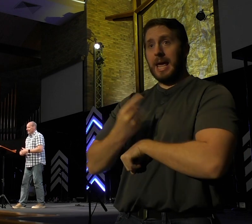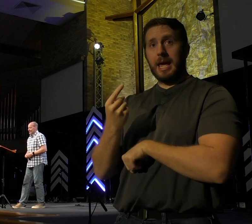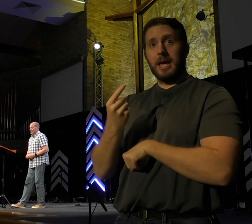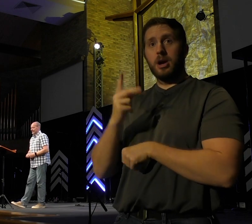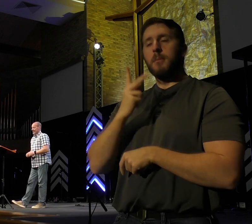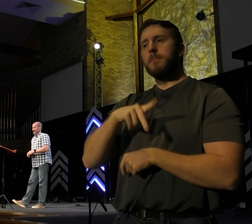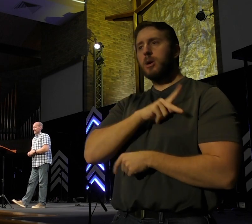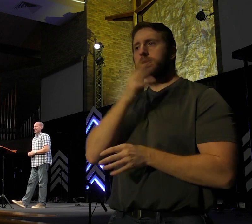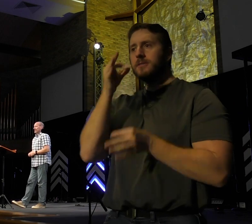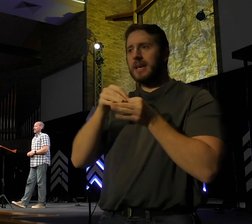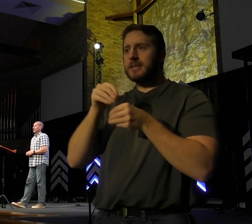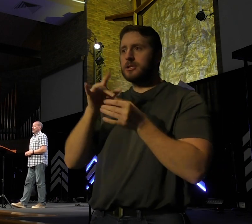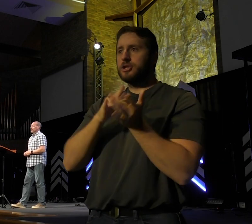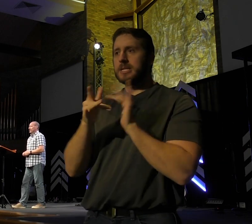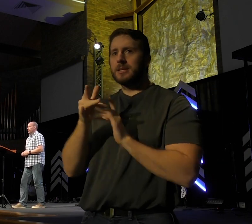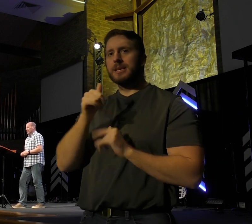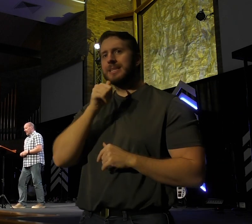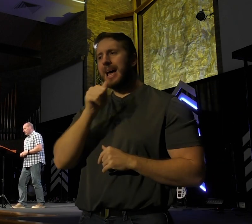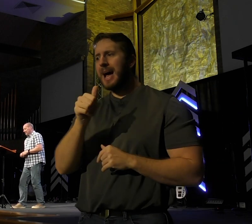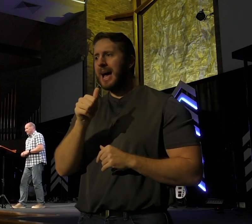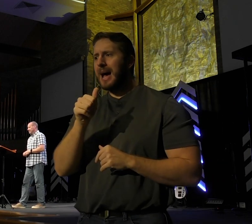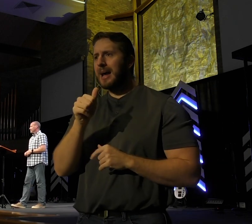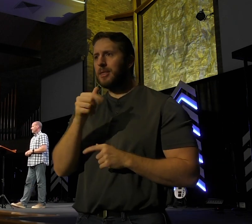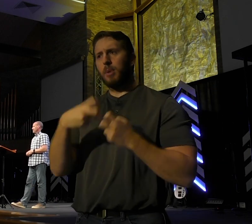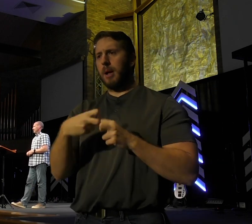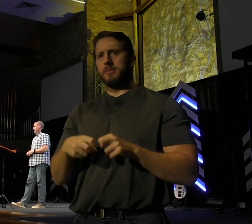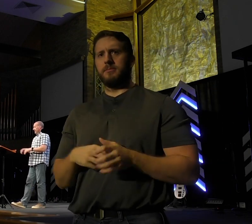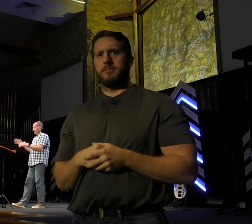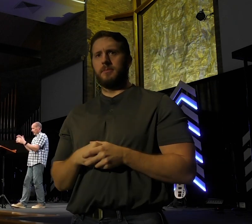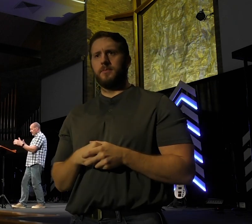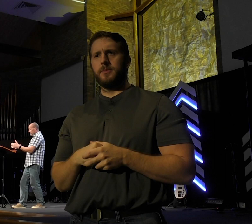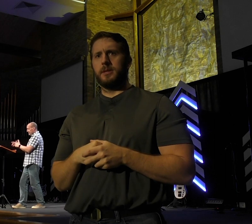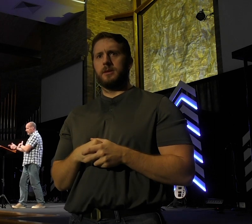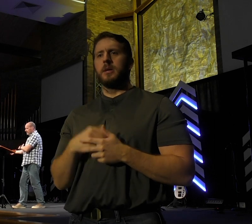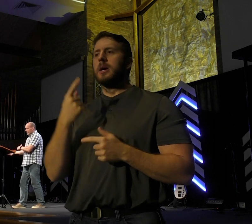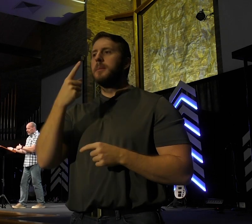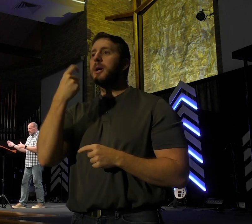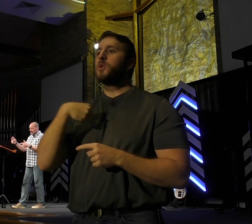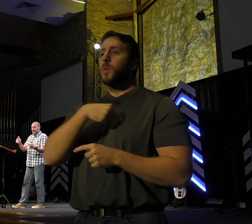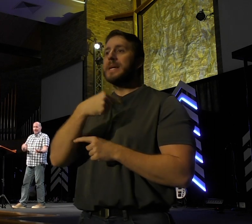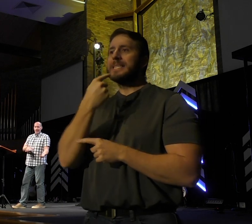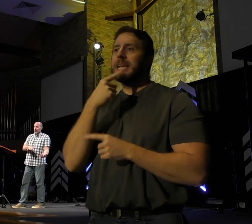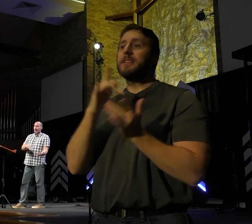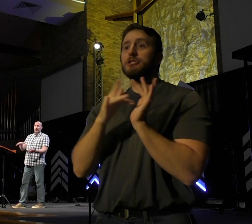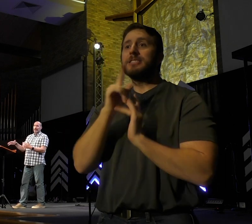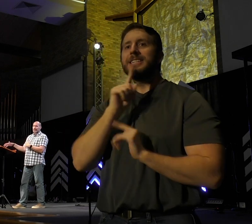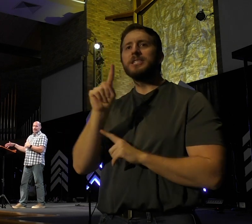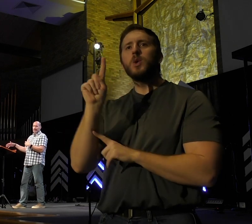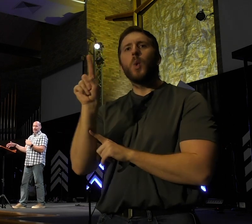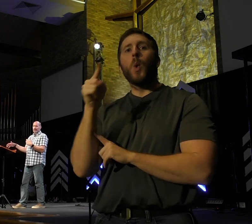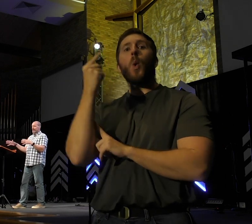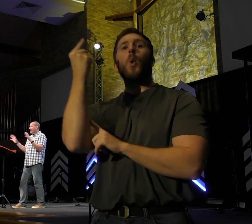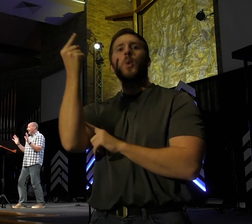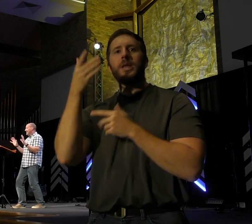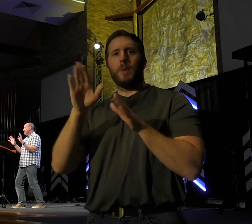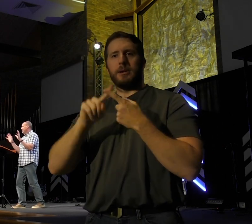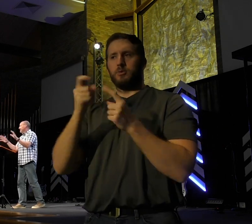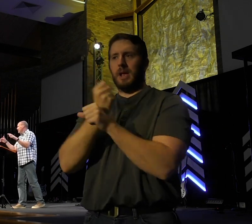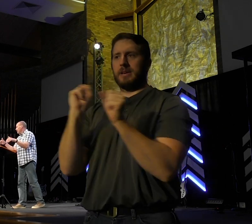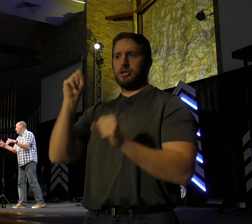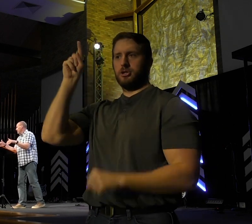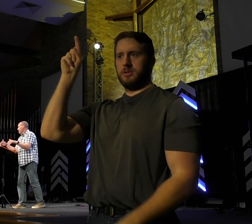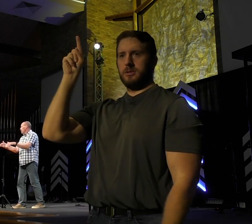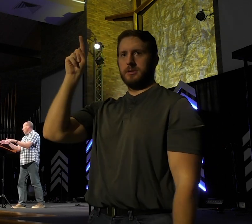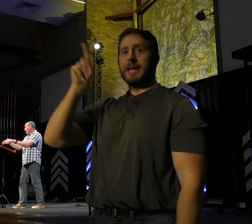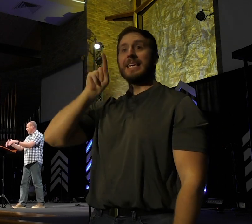faith in Jesus is not so much the problem. It's our insistence that Jesus is the only way of salvation, and